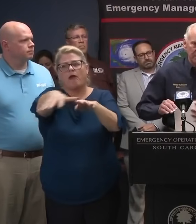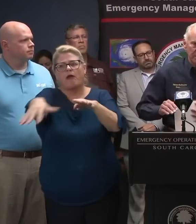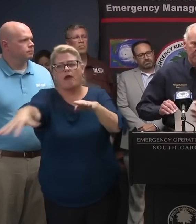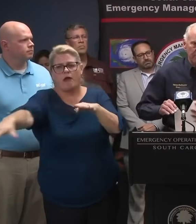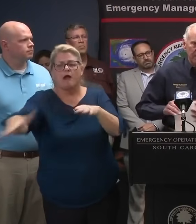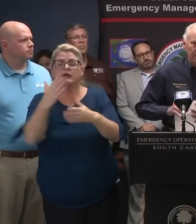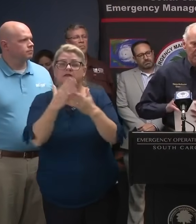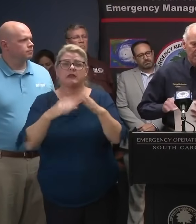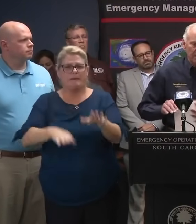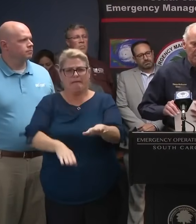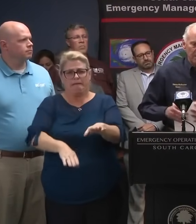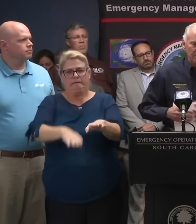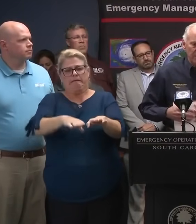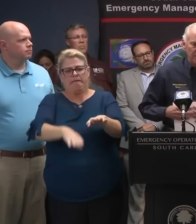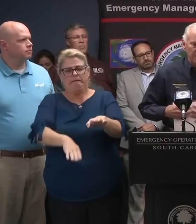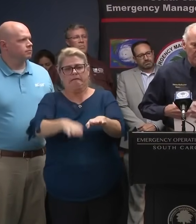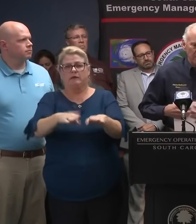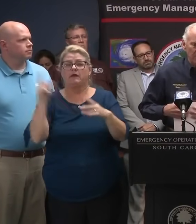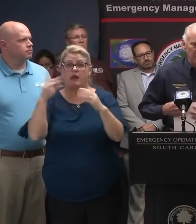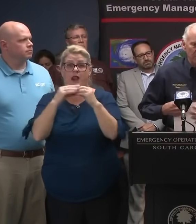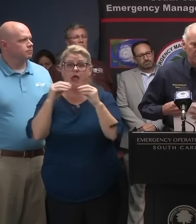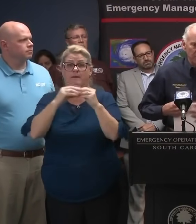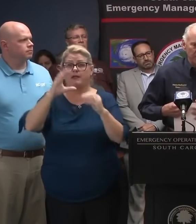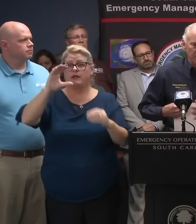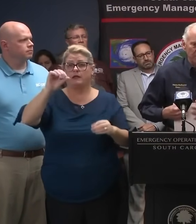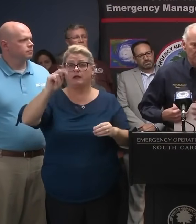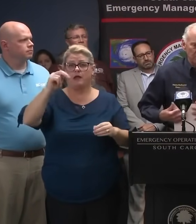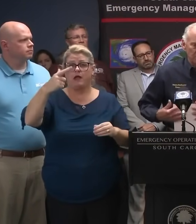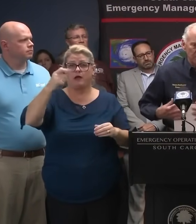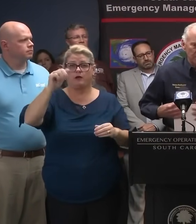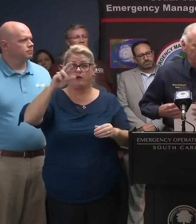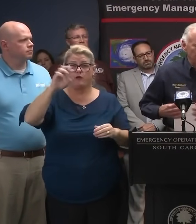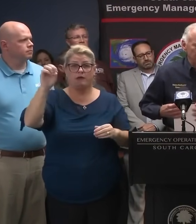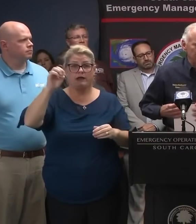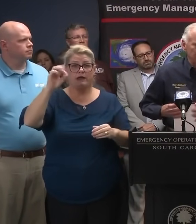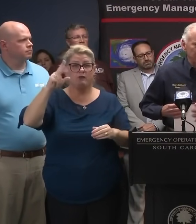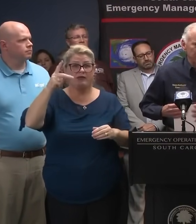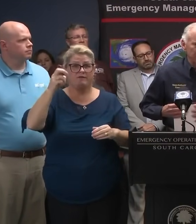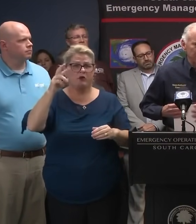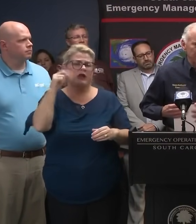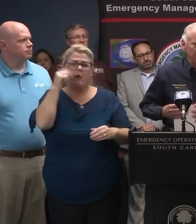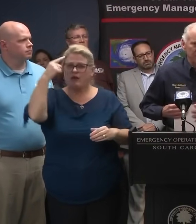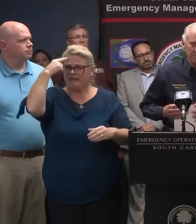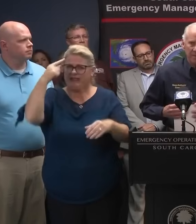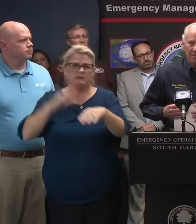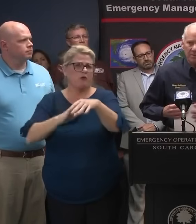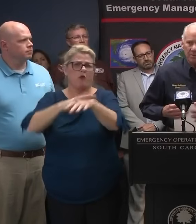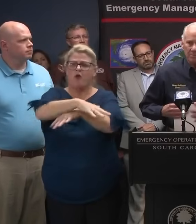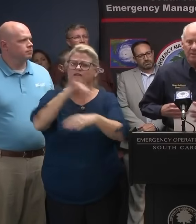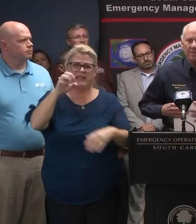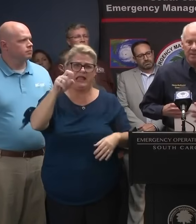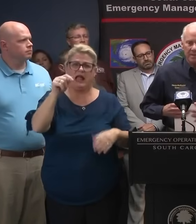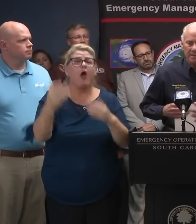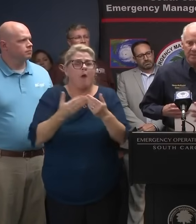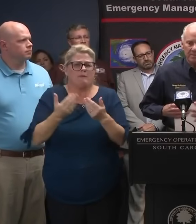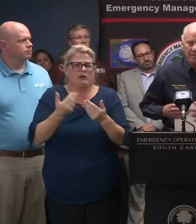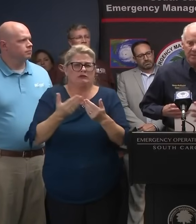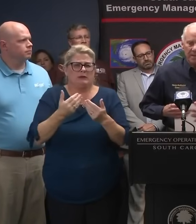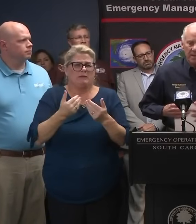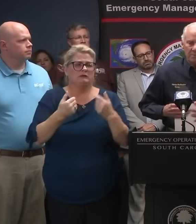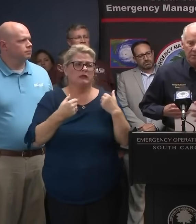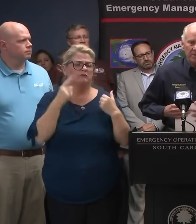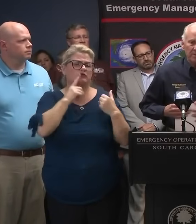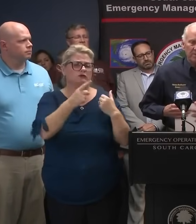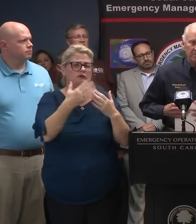still building up. In Columbia here, the Congaree will be, I don't think it's crested yet. Maybe it's about to crest. We'll hear about that in a